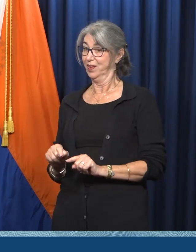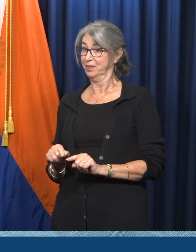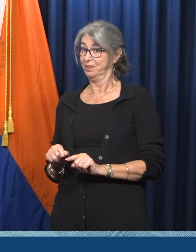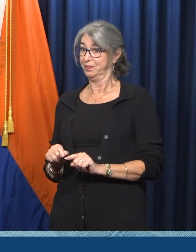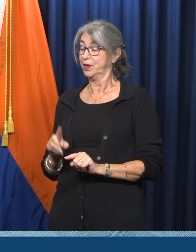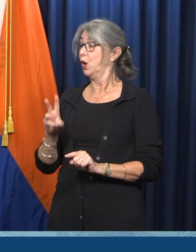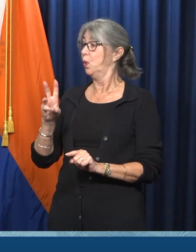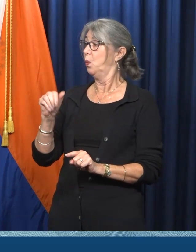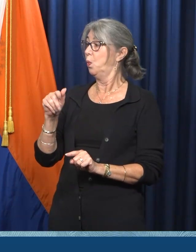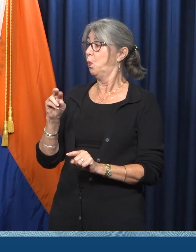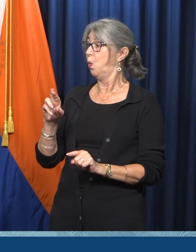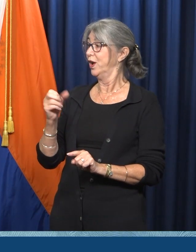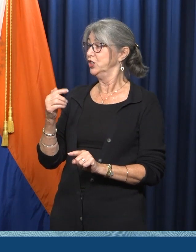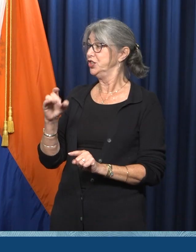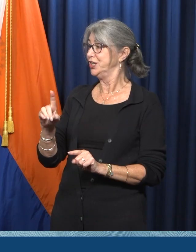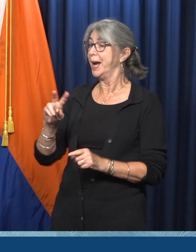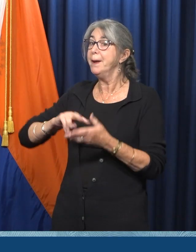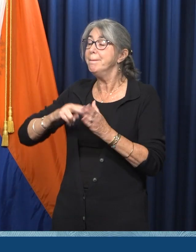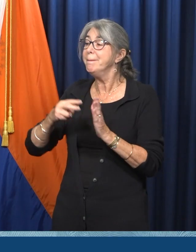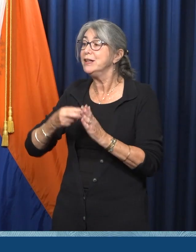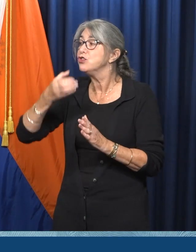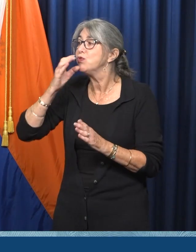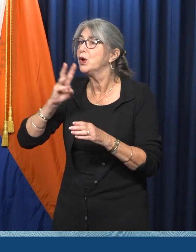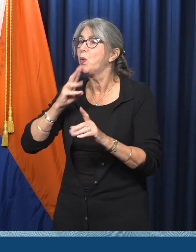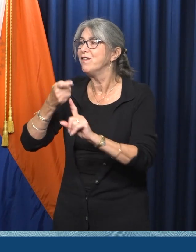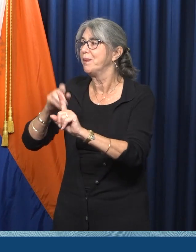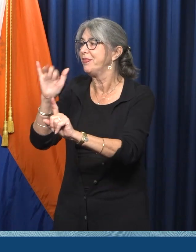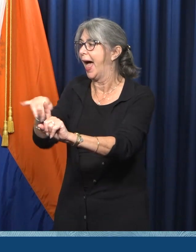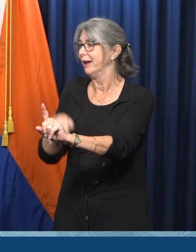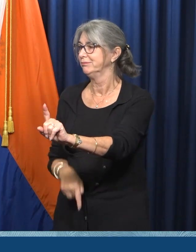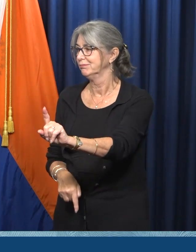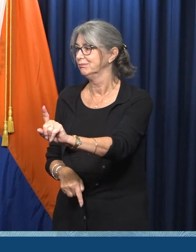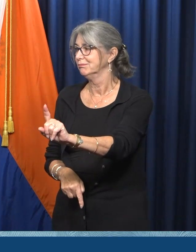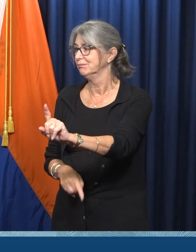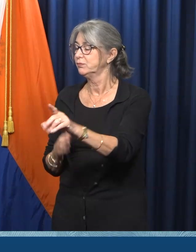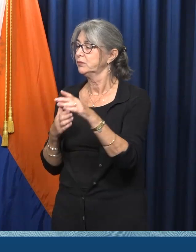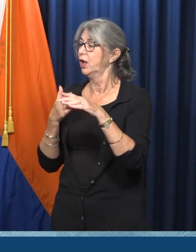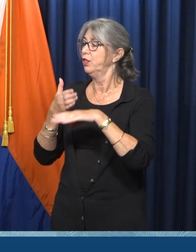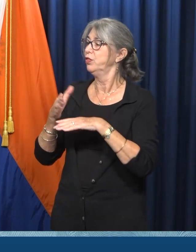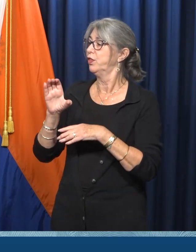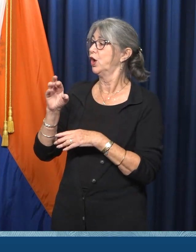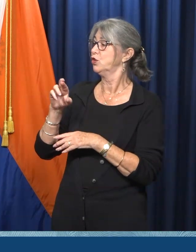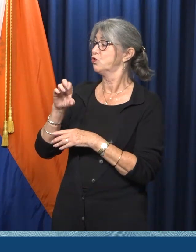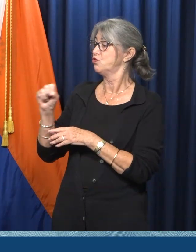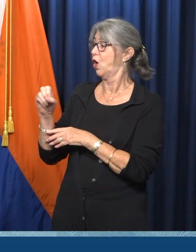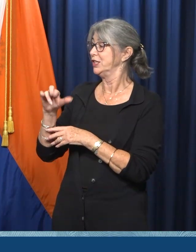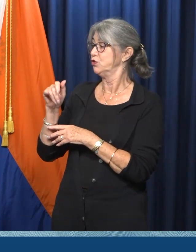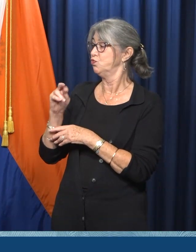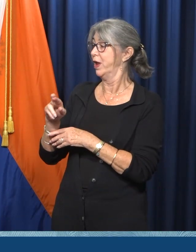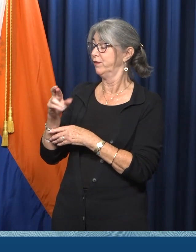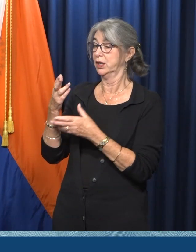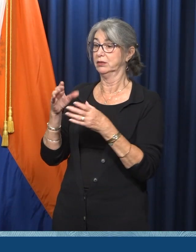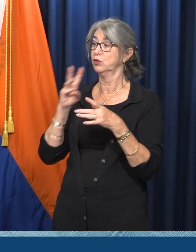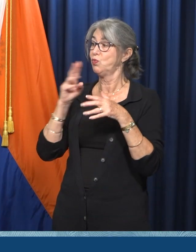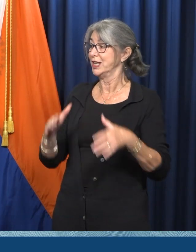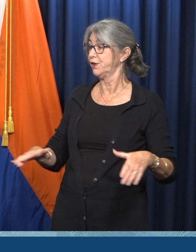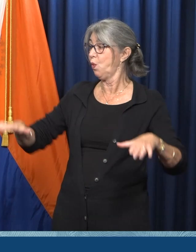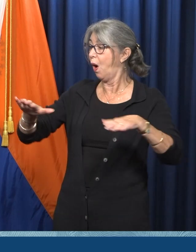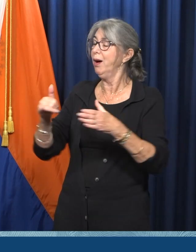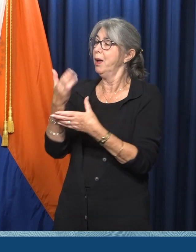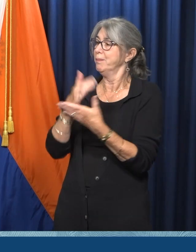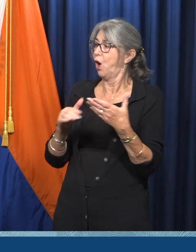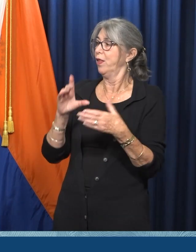the watershed means that's where our drinking water comes from. The Cross River Reservoir is one of the New York City Department